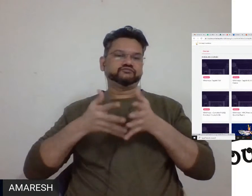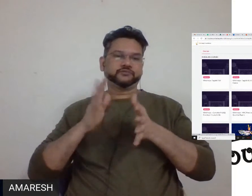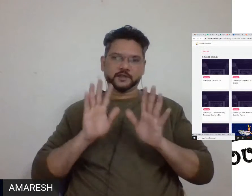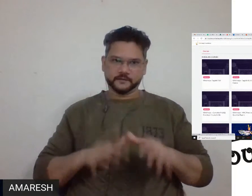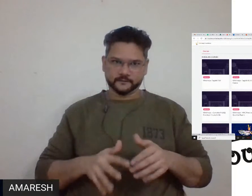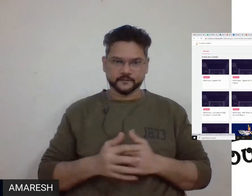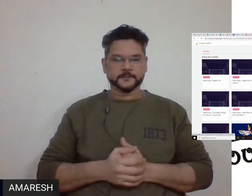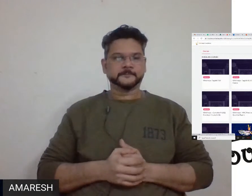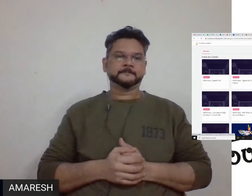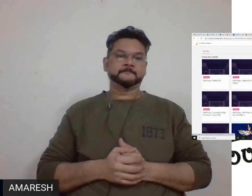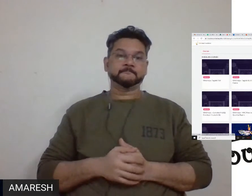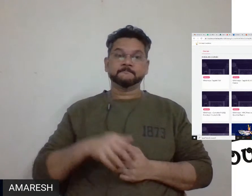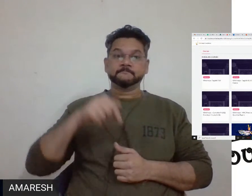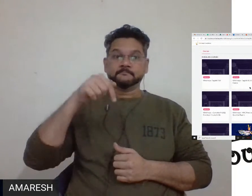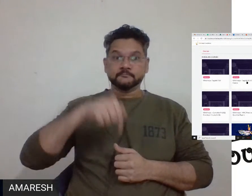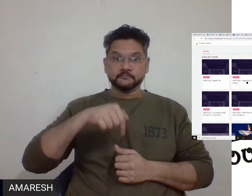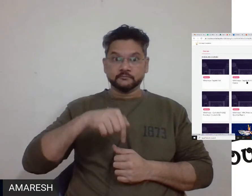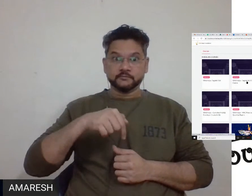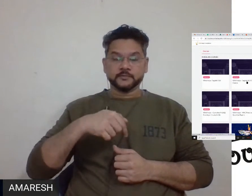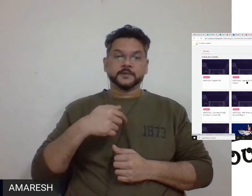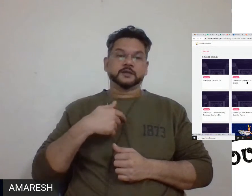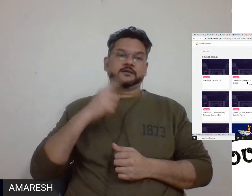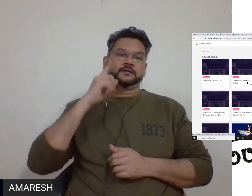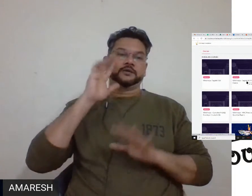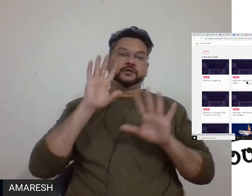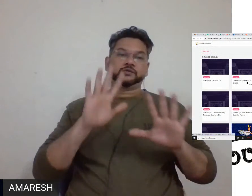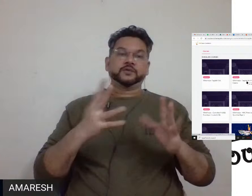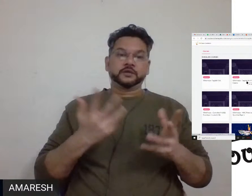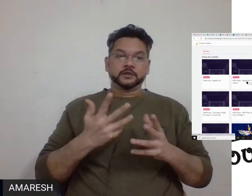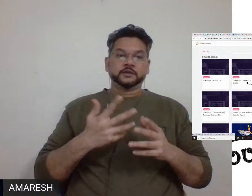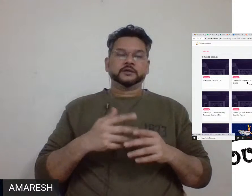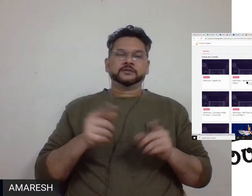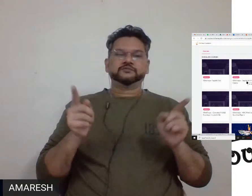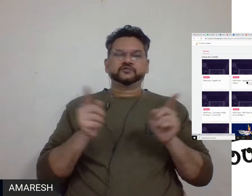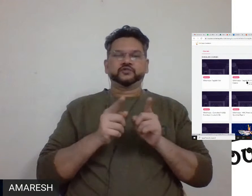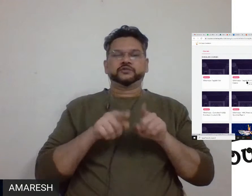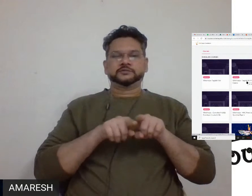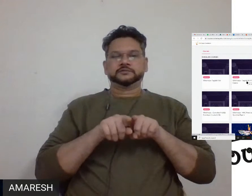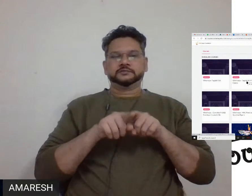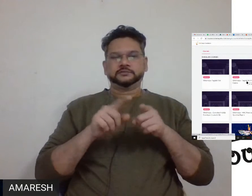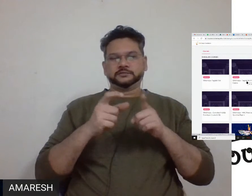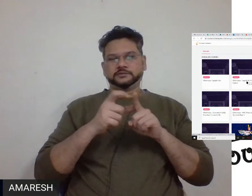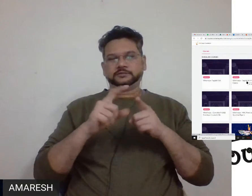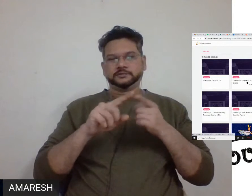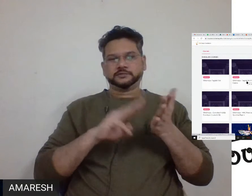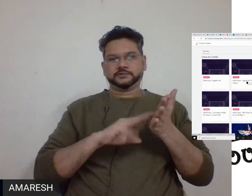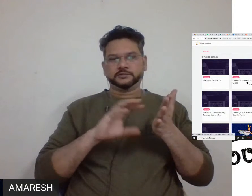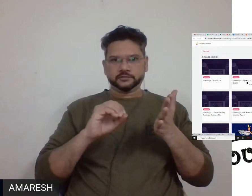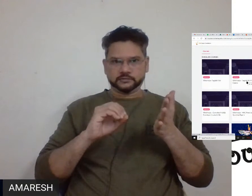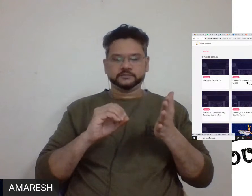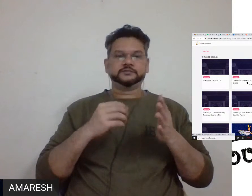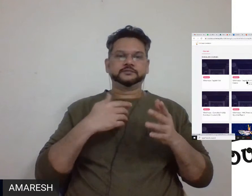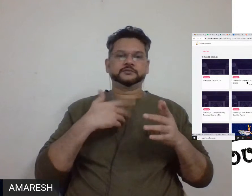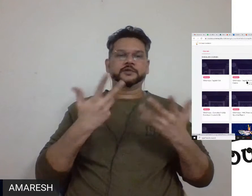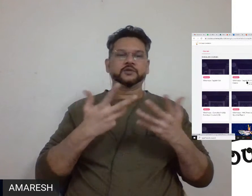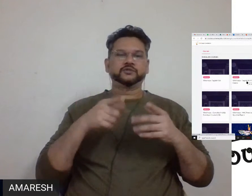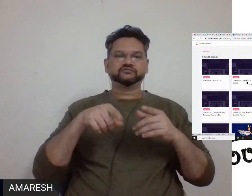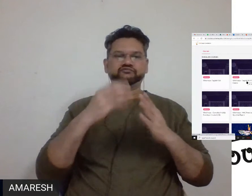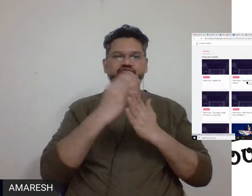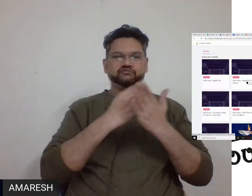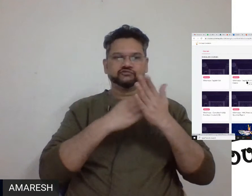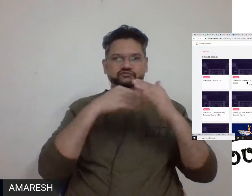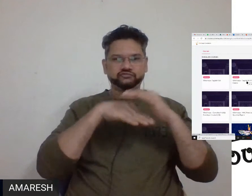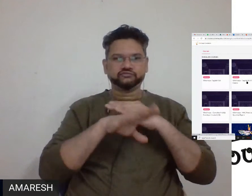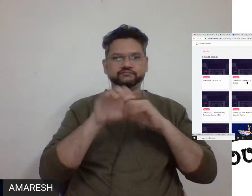for today, what I thought was I will show you a short demo about how we have structured our courses